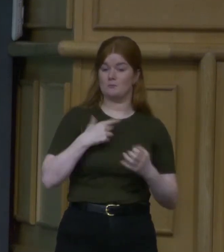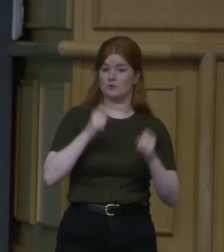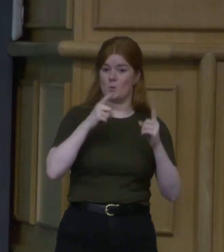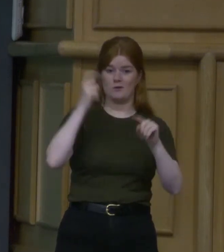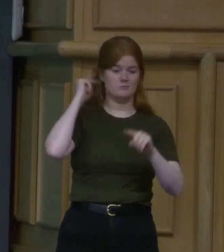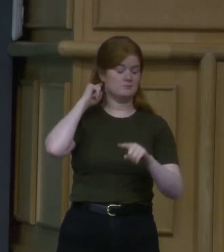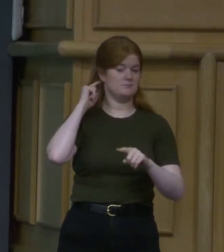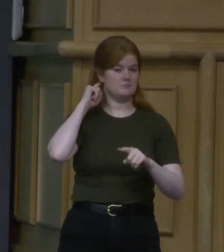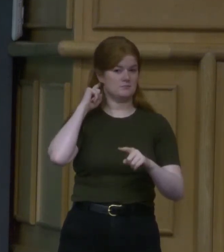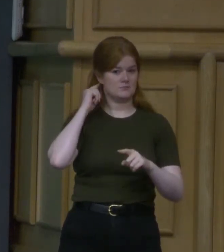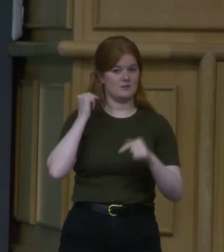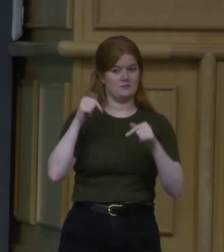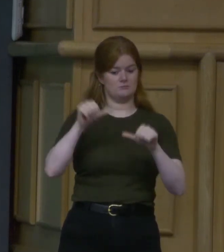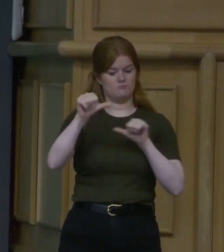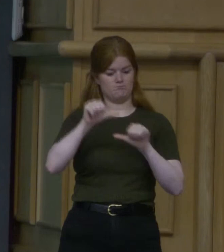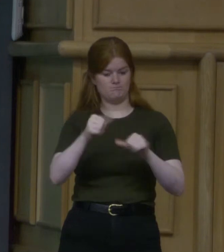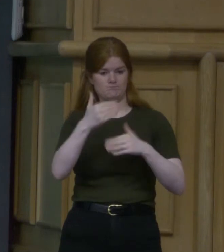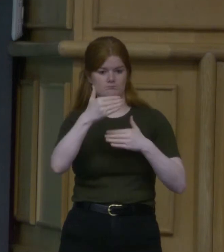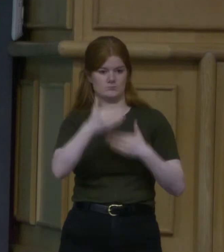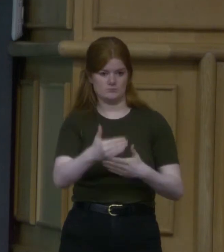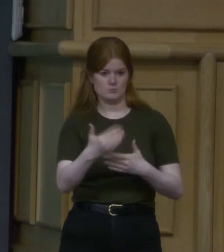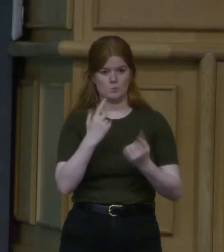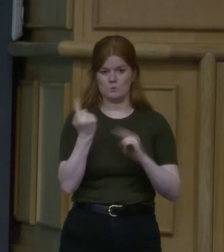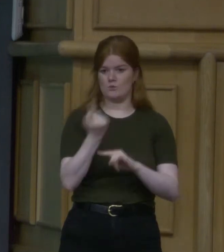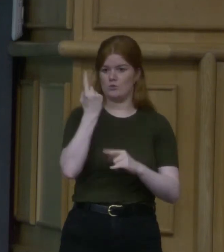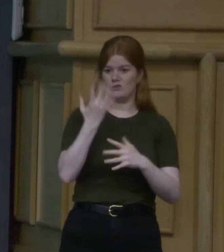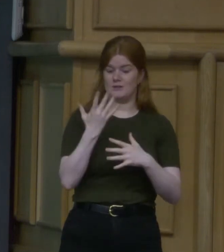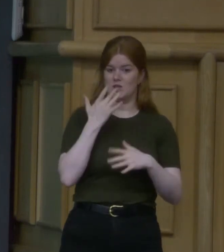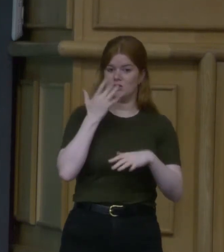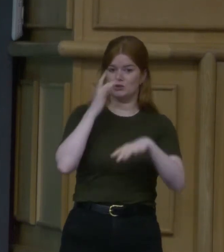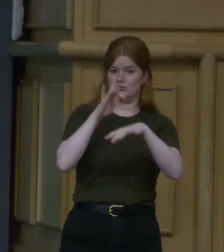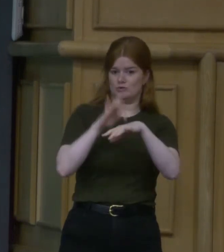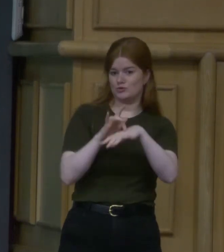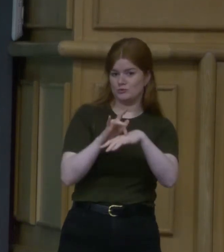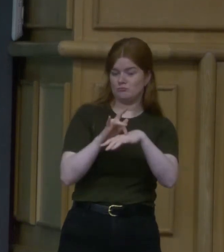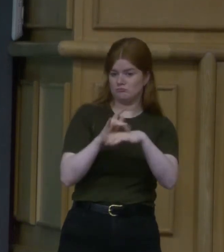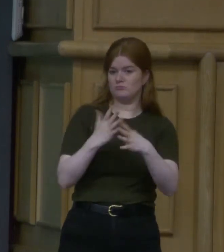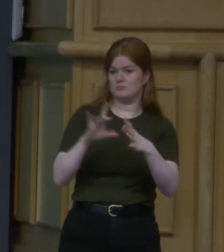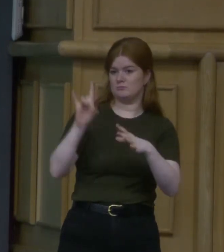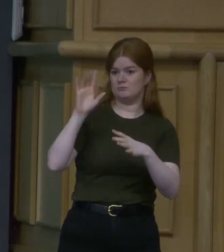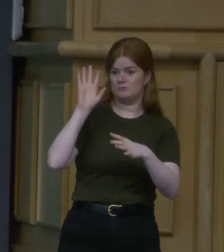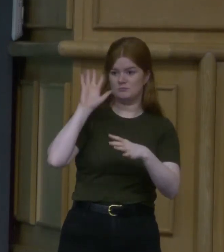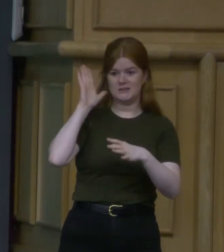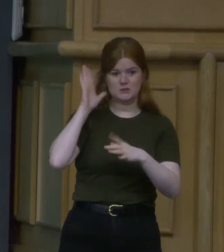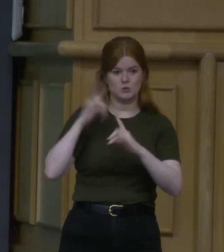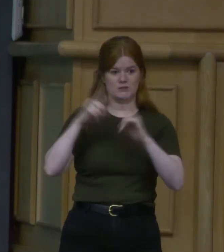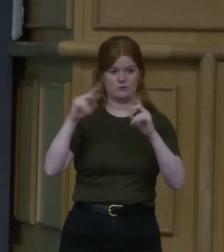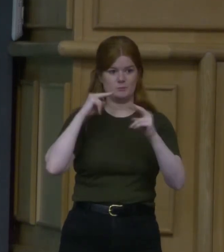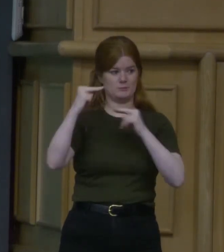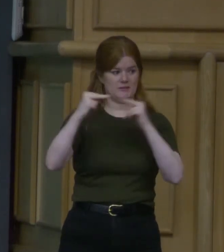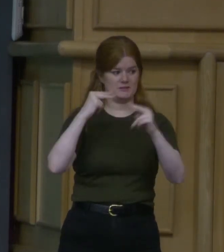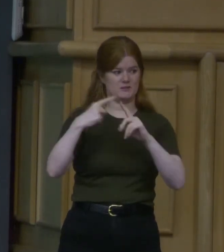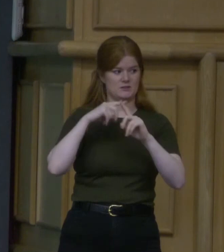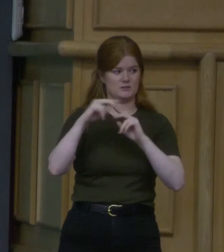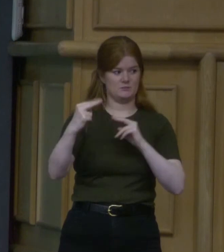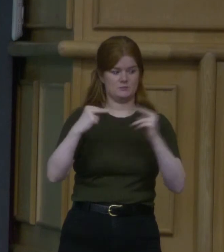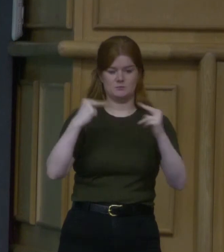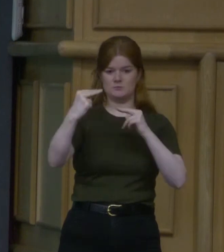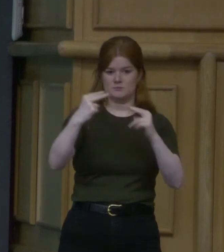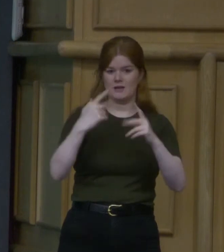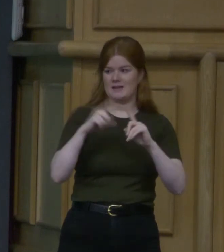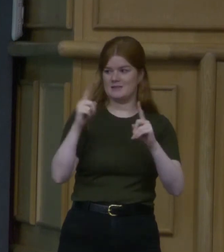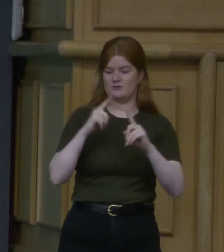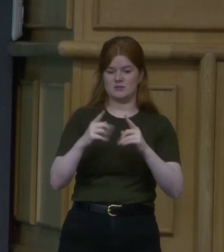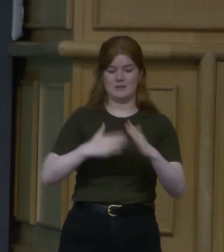conscious, though, that in this short time, we've only scratched the surface of hearing the different perspectives, different viewpoints,